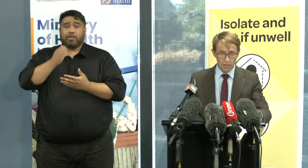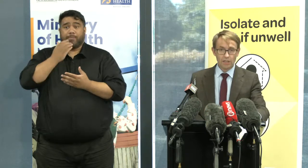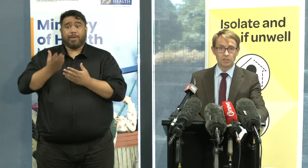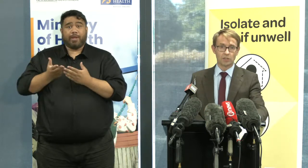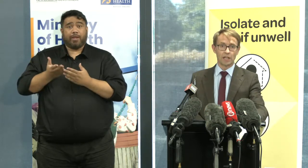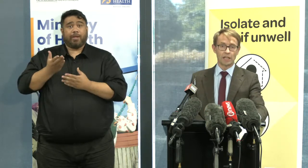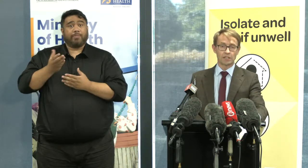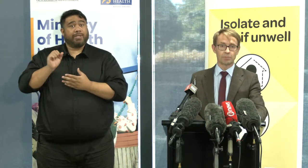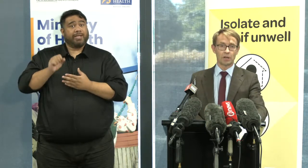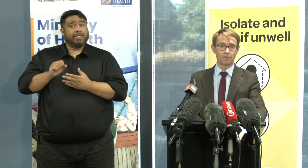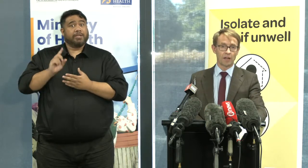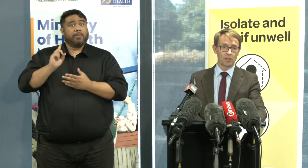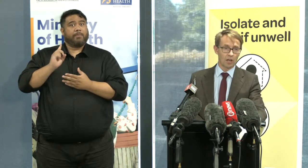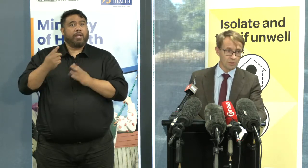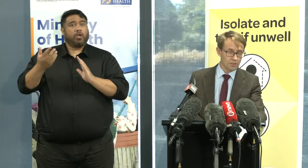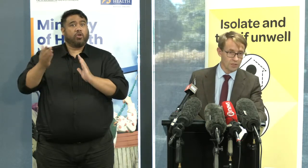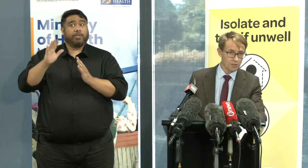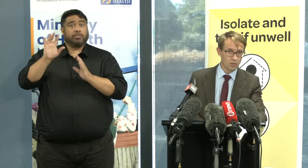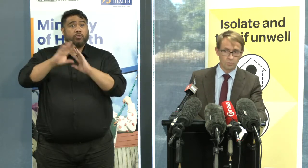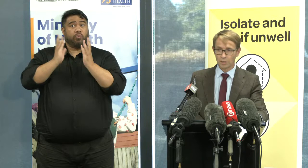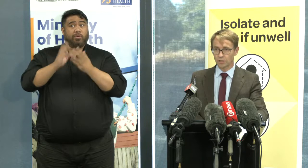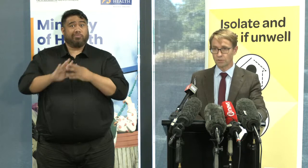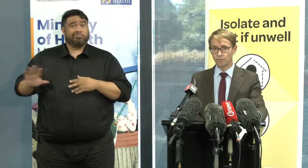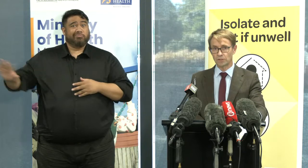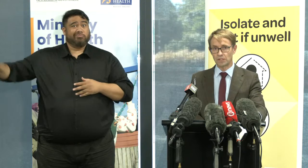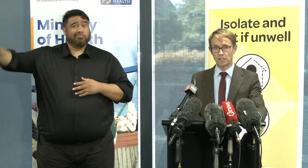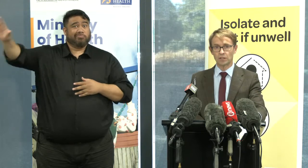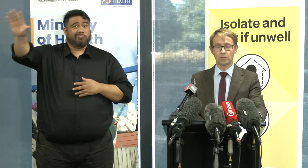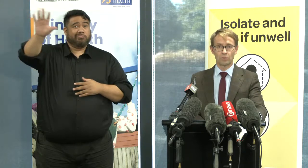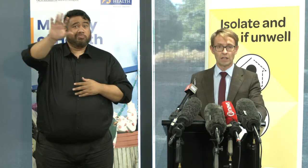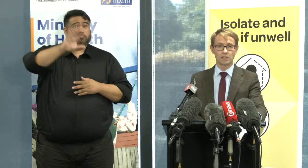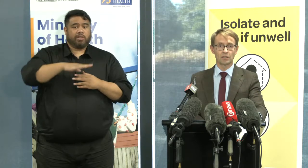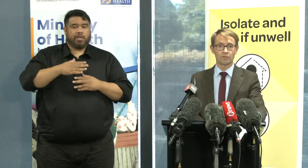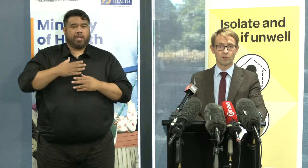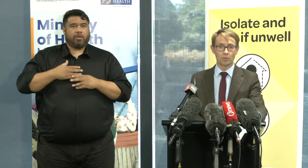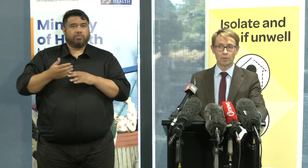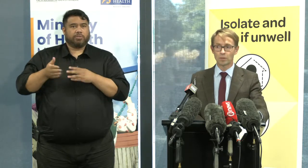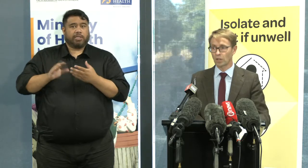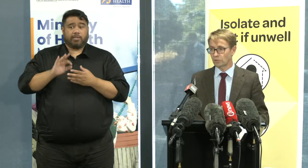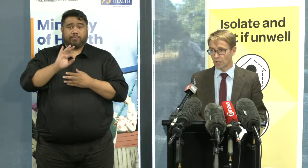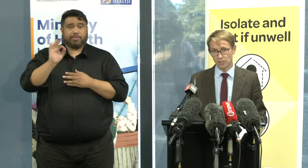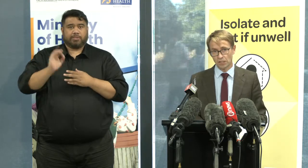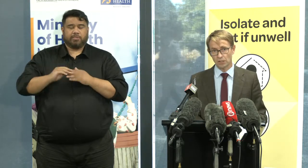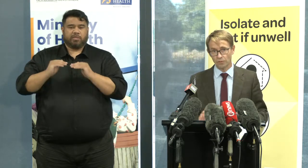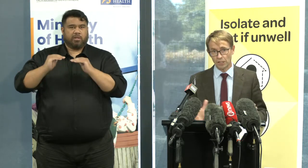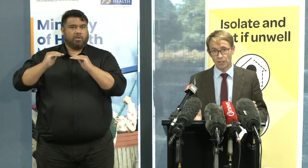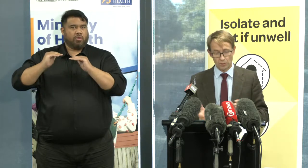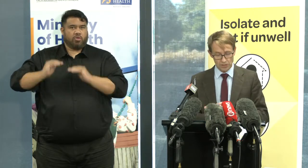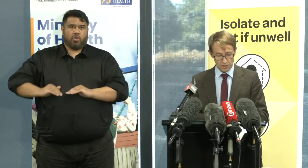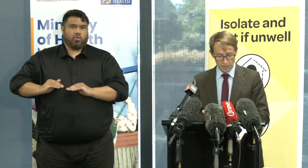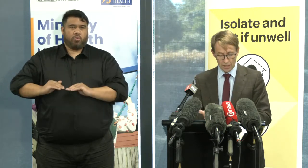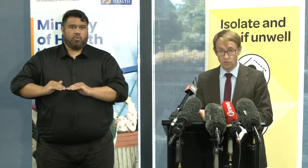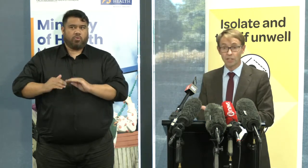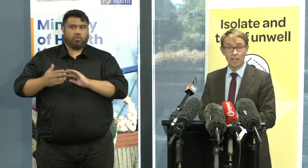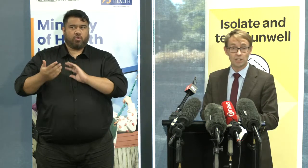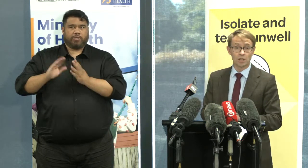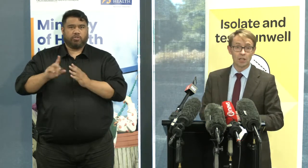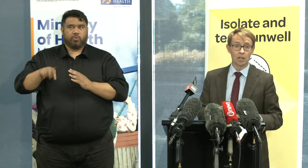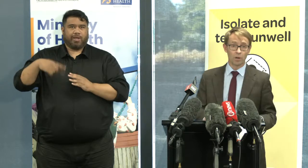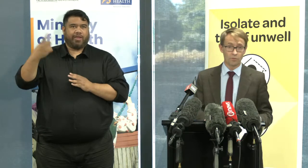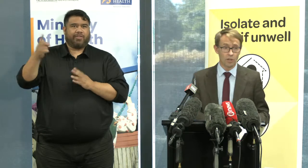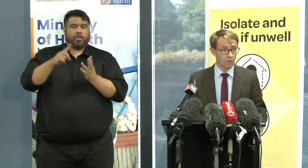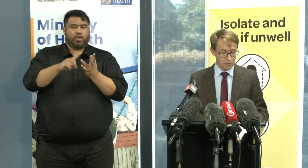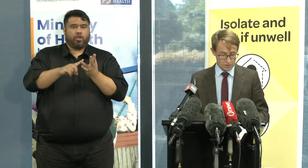Zealand still has by far the lowest cumulative death rate from COVID-19 of any OECD country,